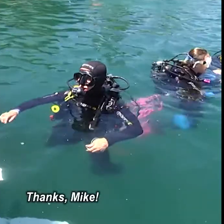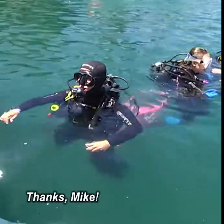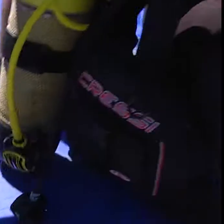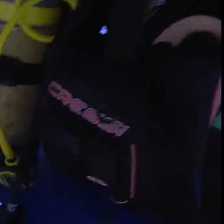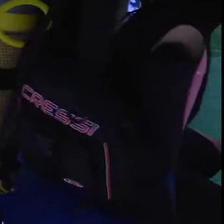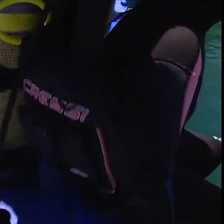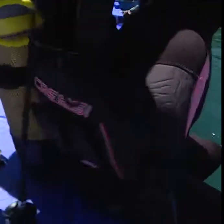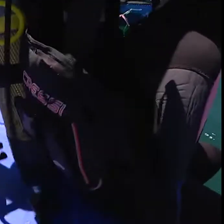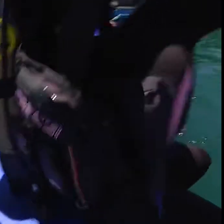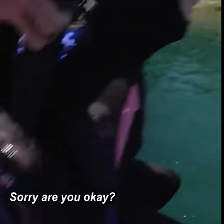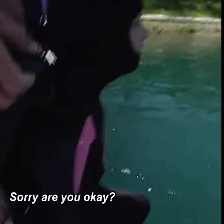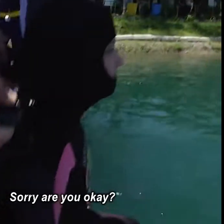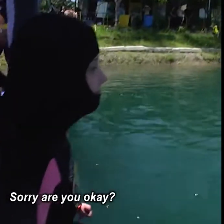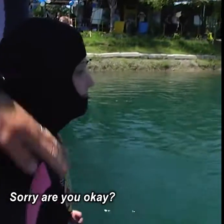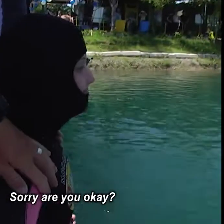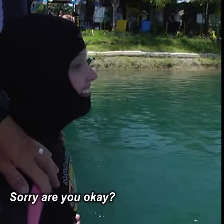Thanks, Mike.